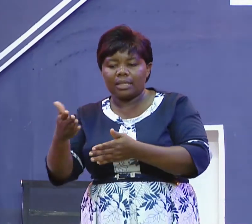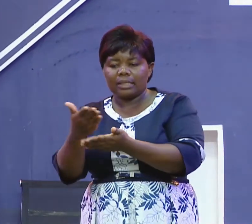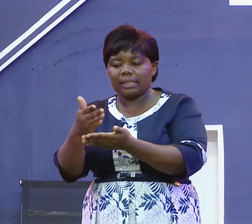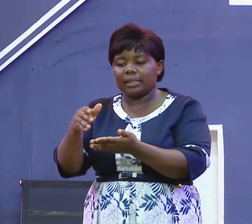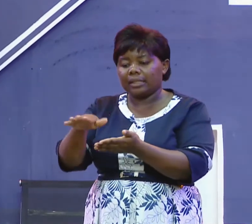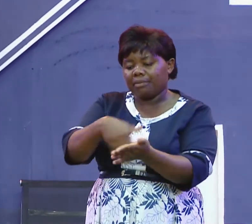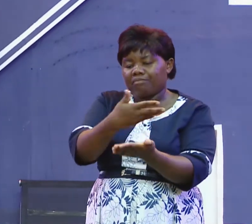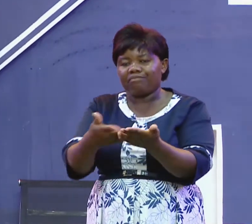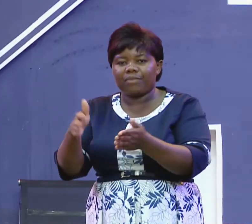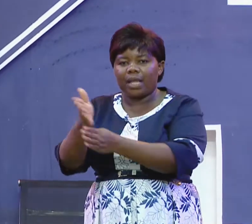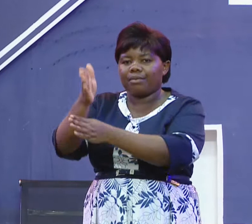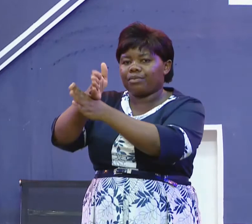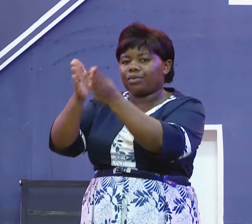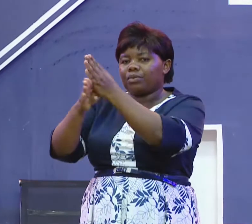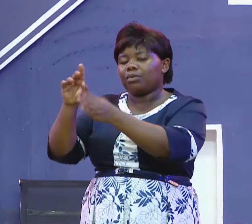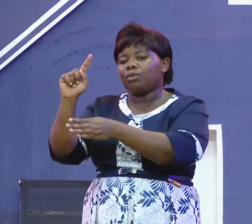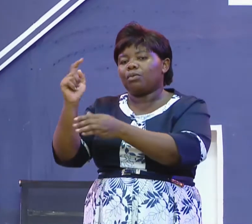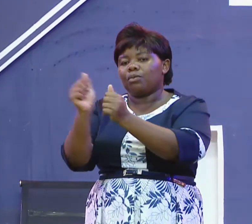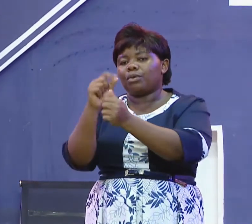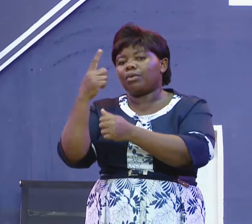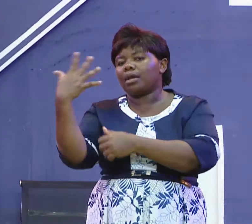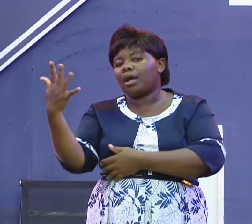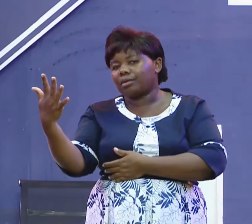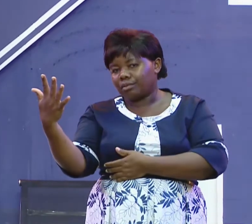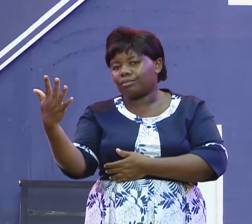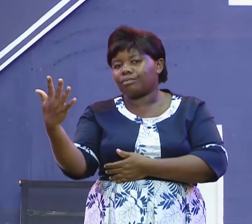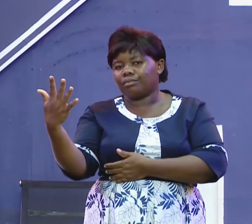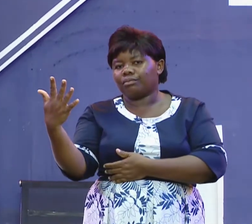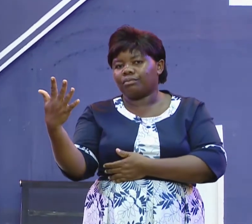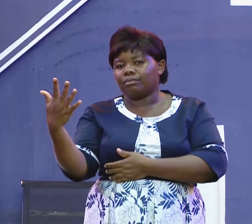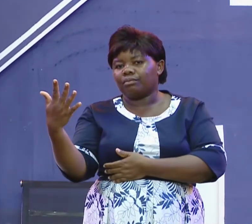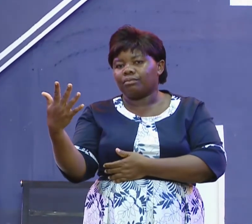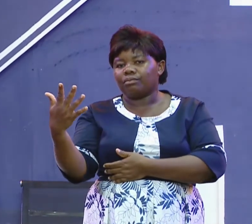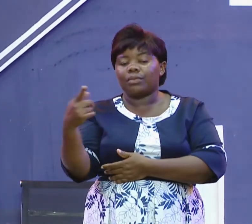workers he was using, in one hand they had a sword and in the other hand they had a torch.